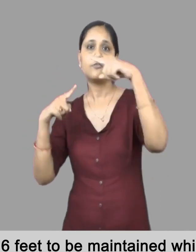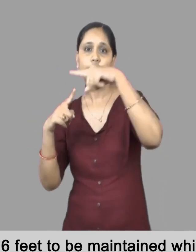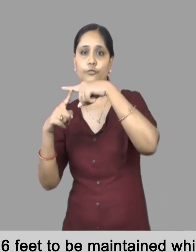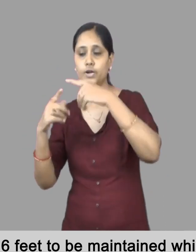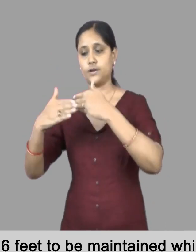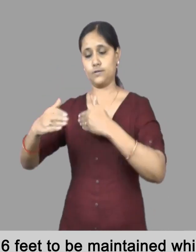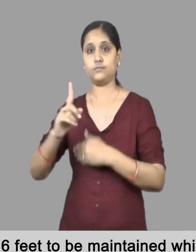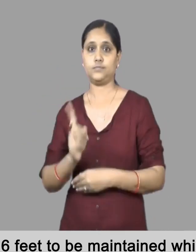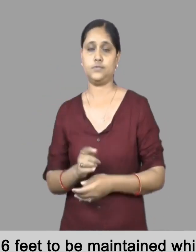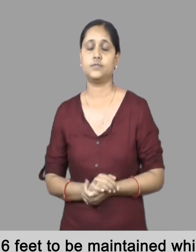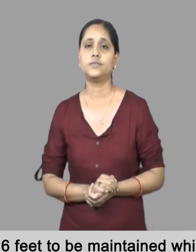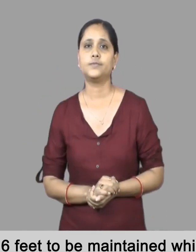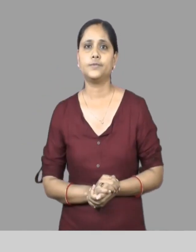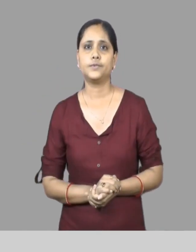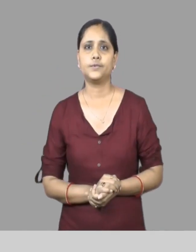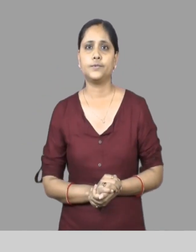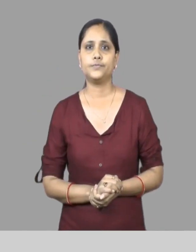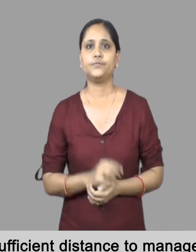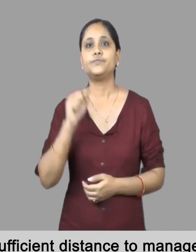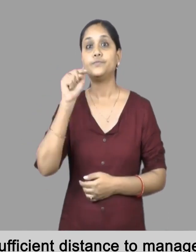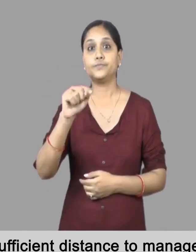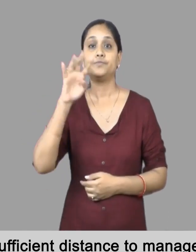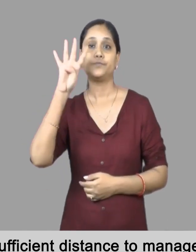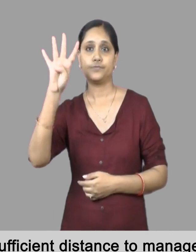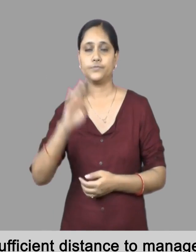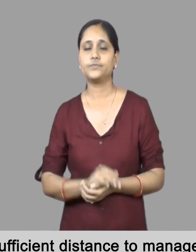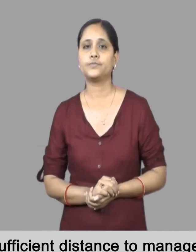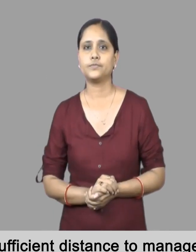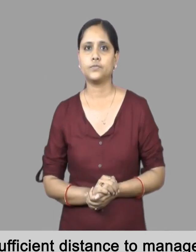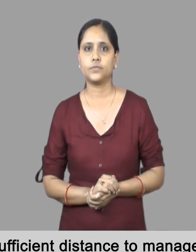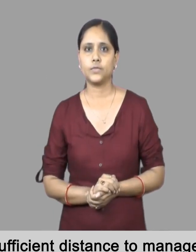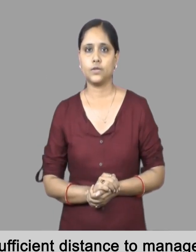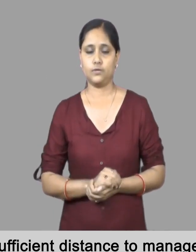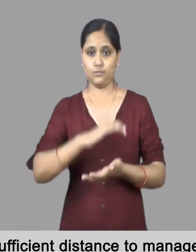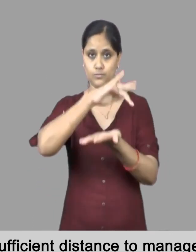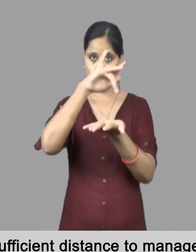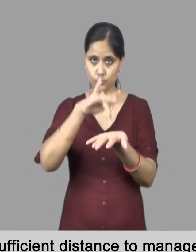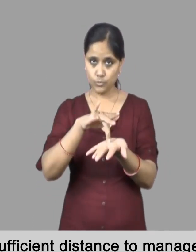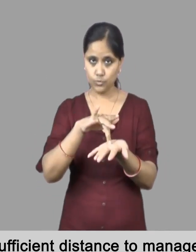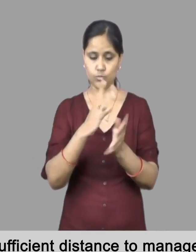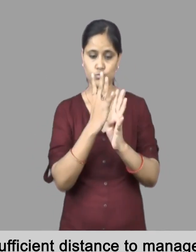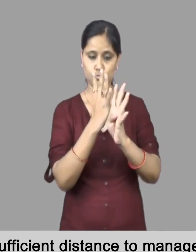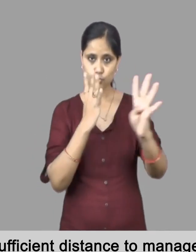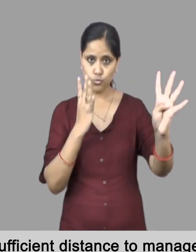while queuing up. Point 4. Specific markings to be made